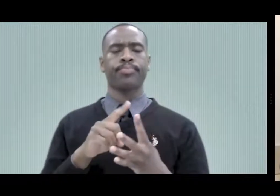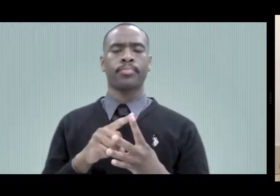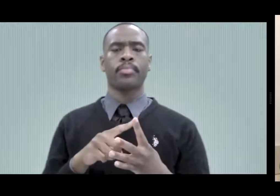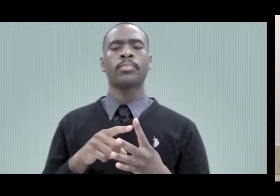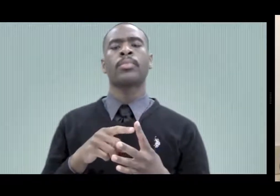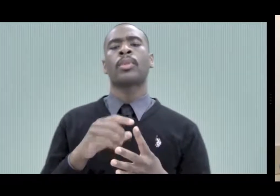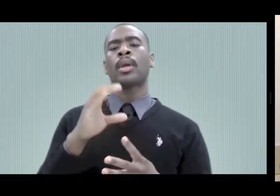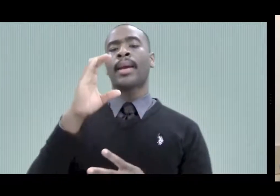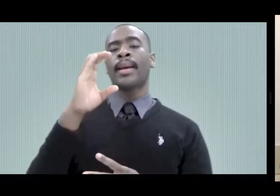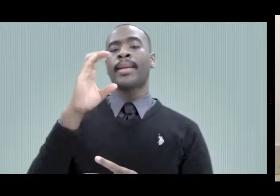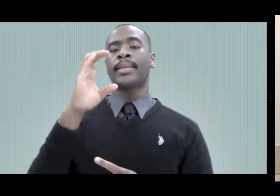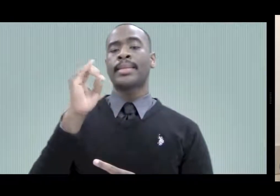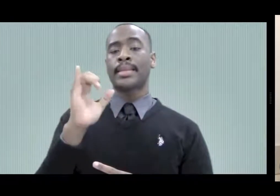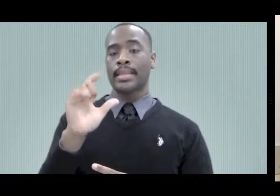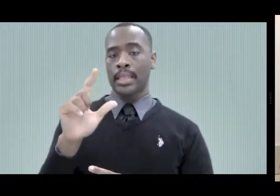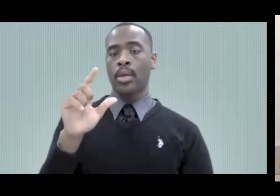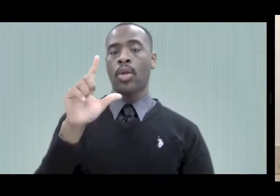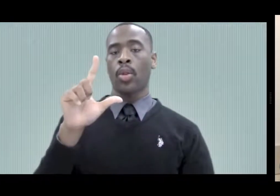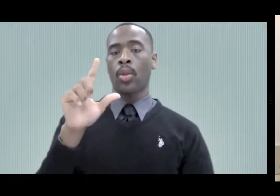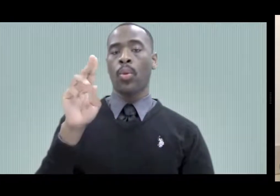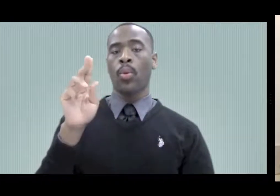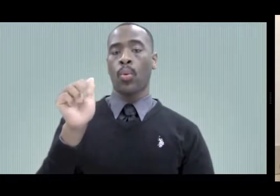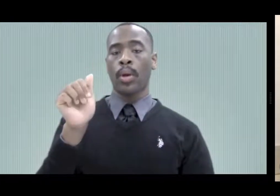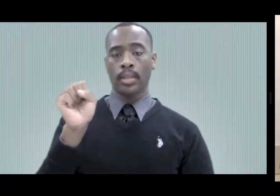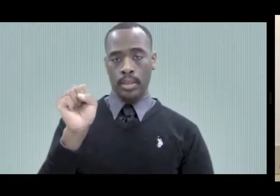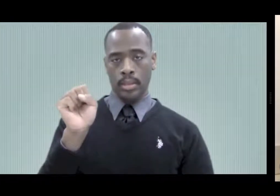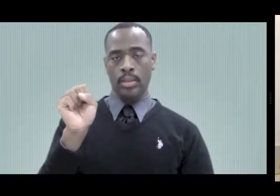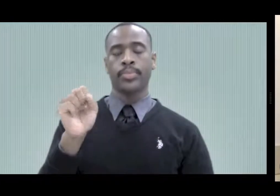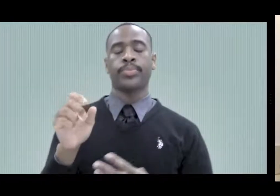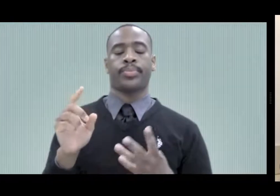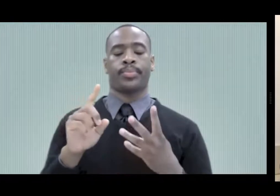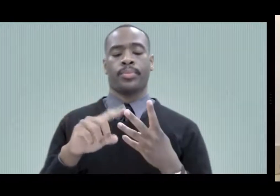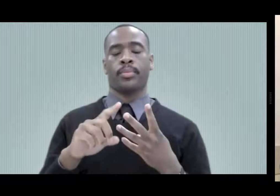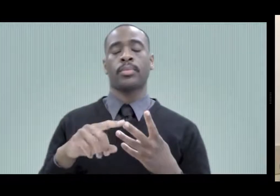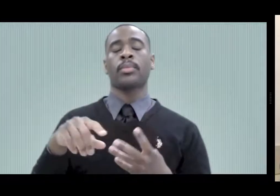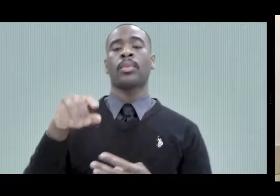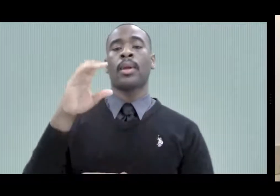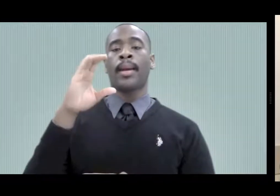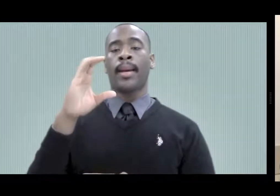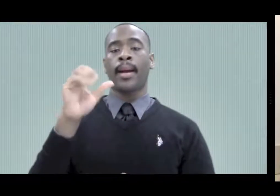So 4 different people started researching this Black ASL. It was C.O. Lucas,